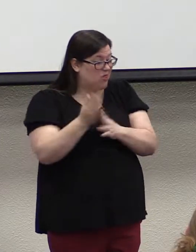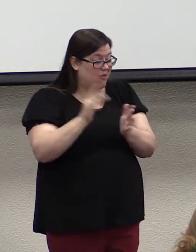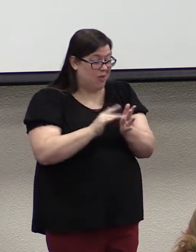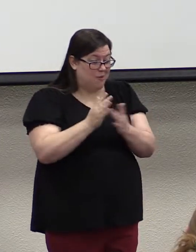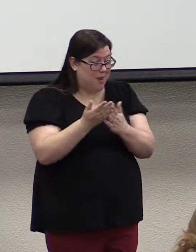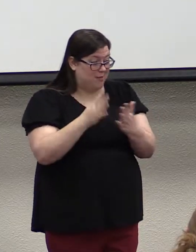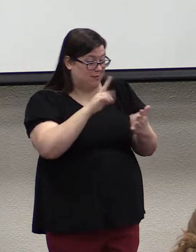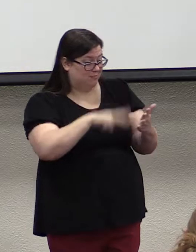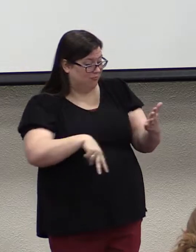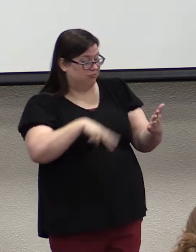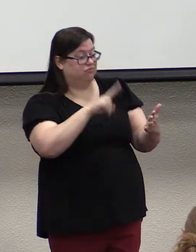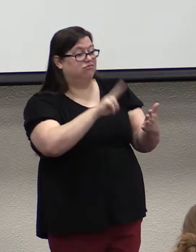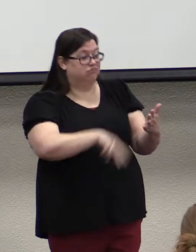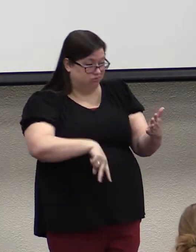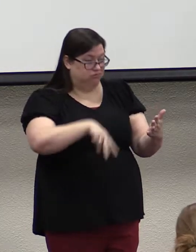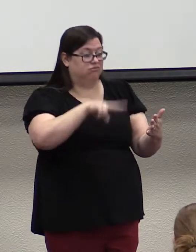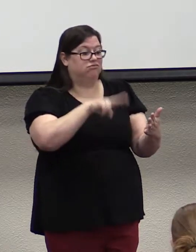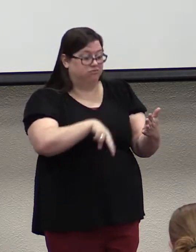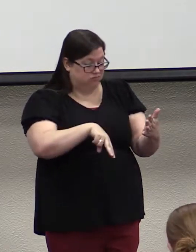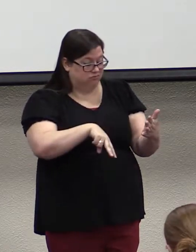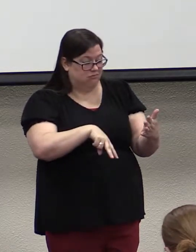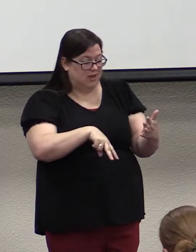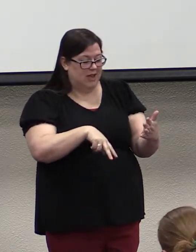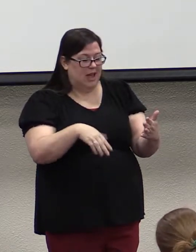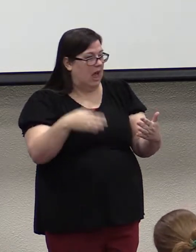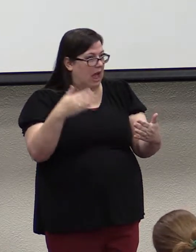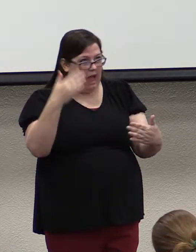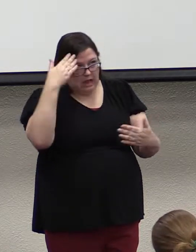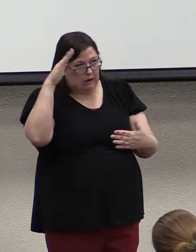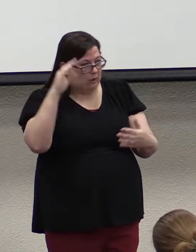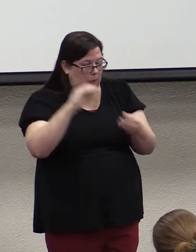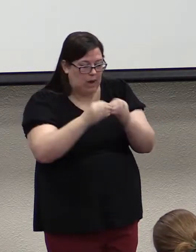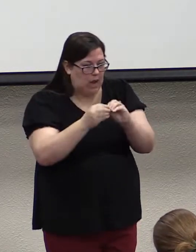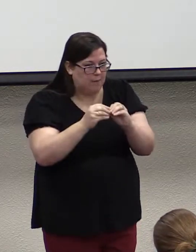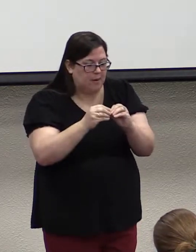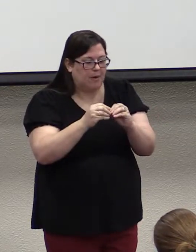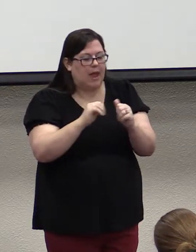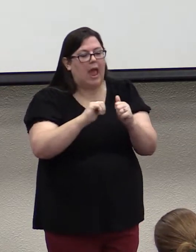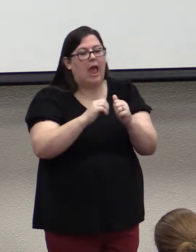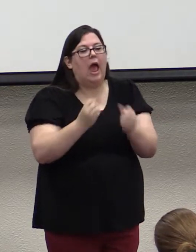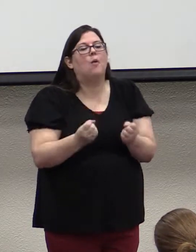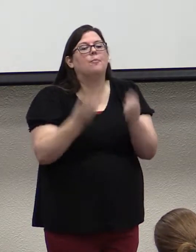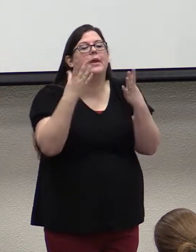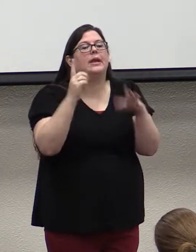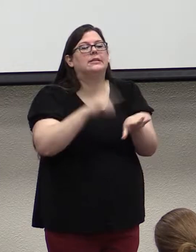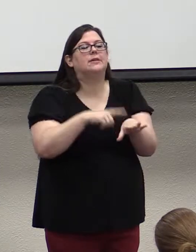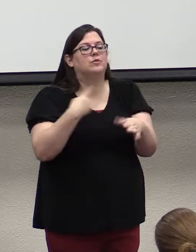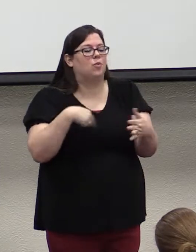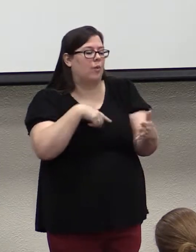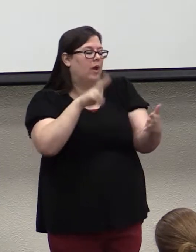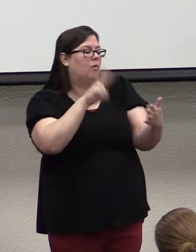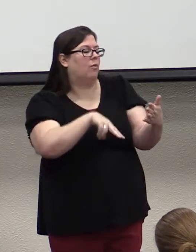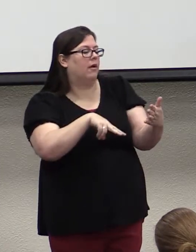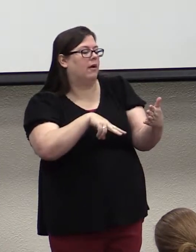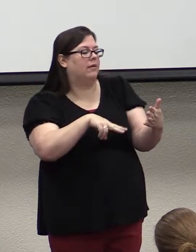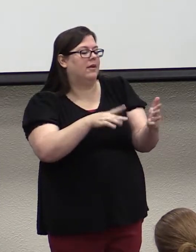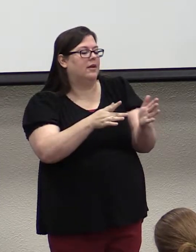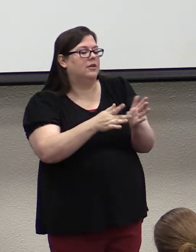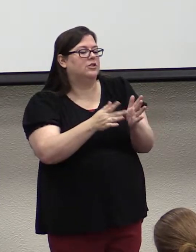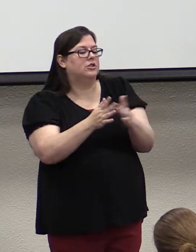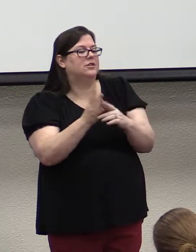and I don't have a number written down, I didn't bother to look it up. How many times do we read that Jesus went off by